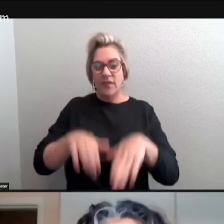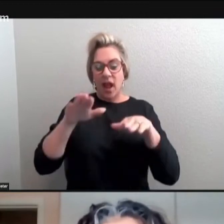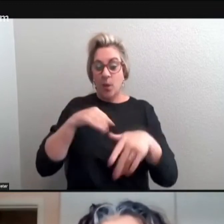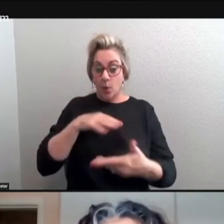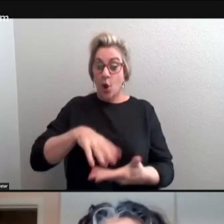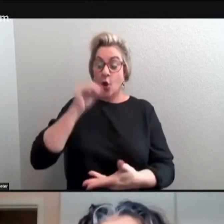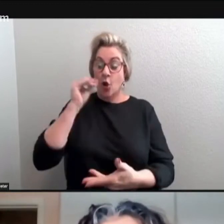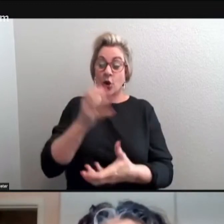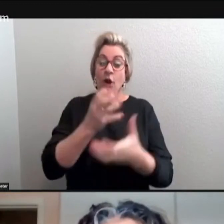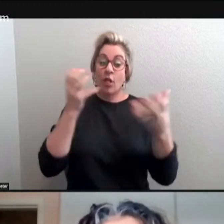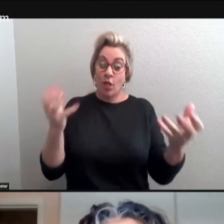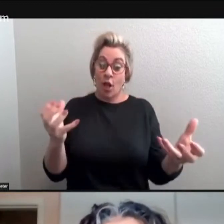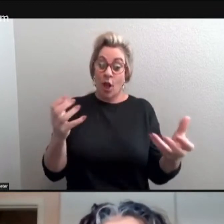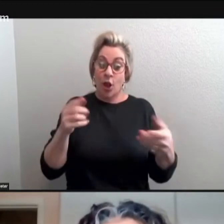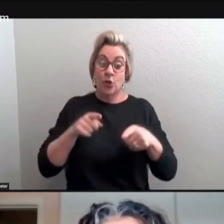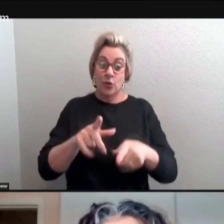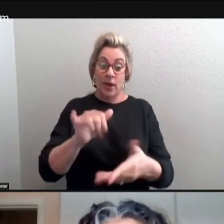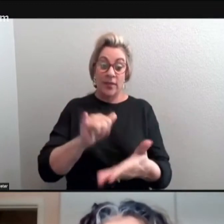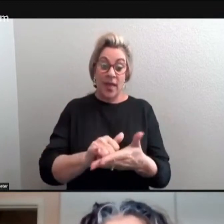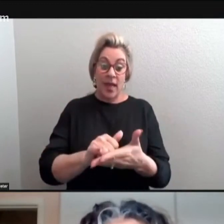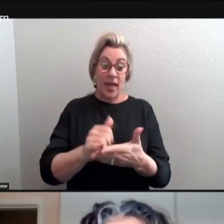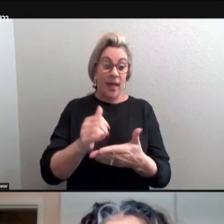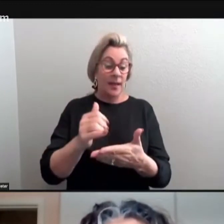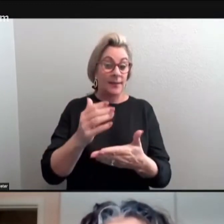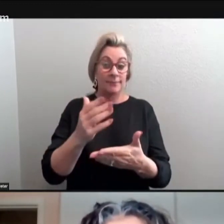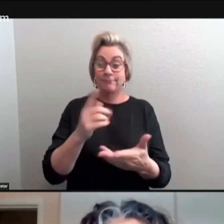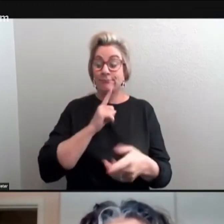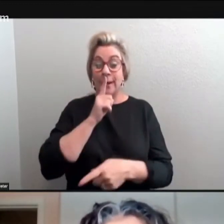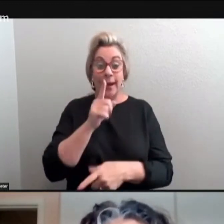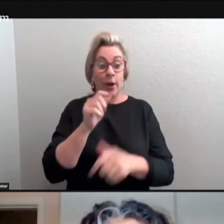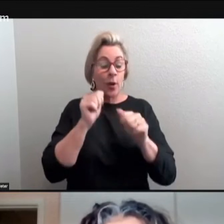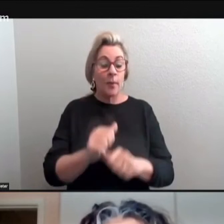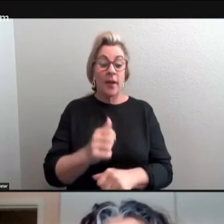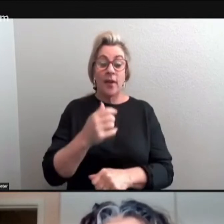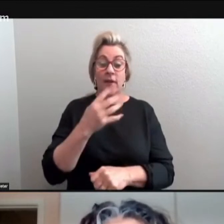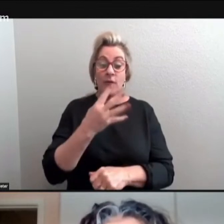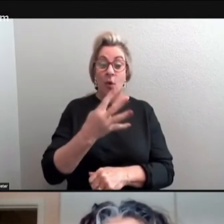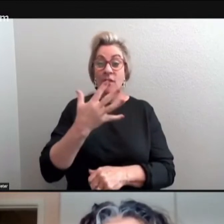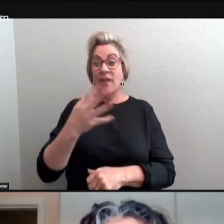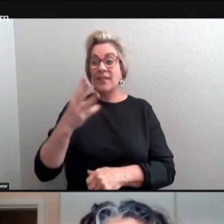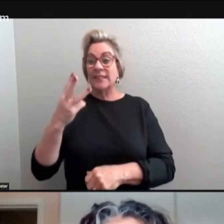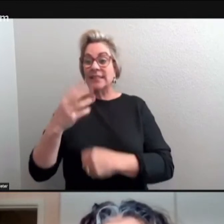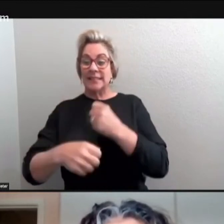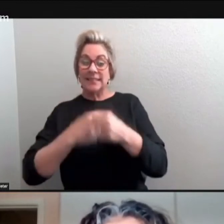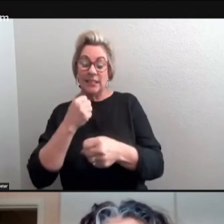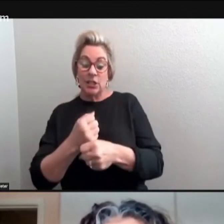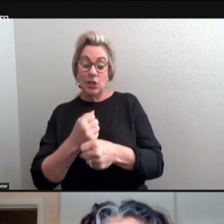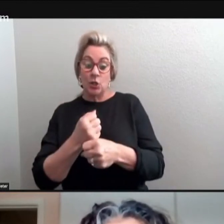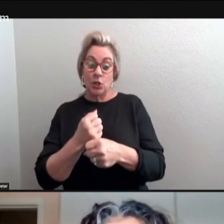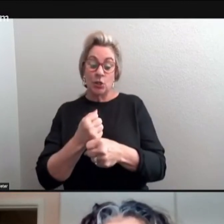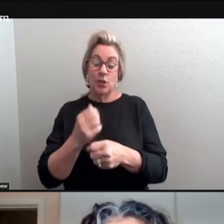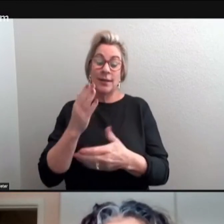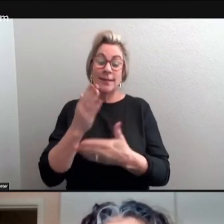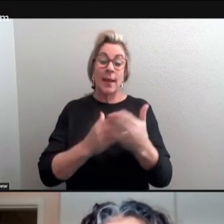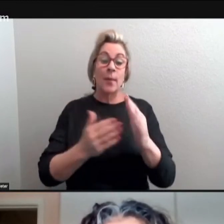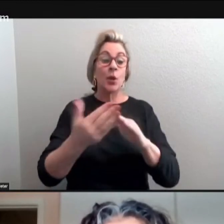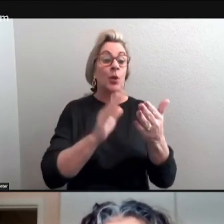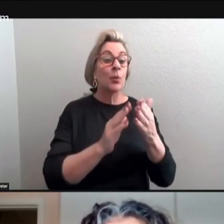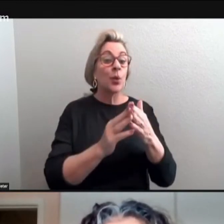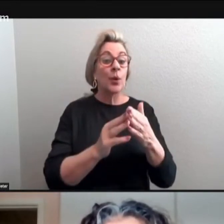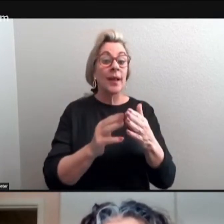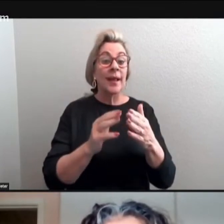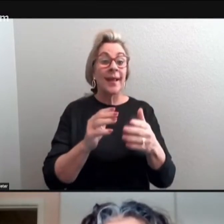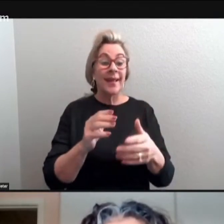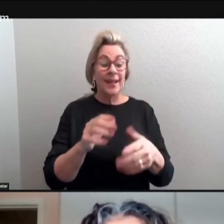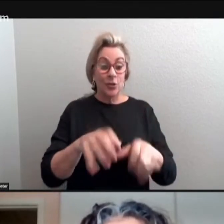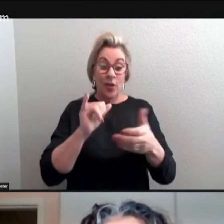there. And in some cases, it was 4, 5, even 6 years before some of the communities that were directly affected got back to